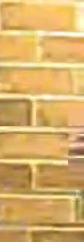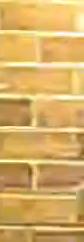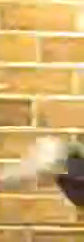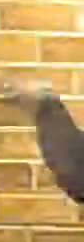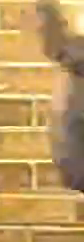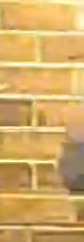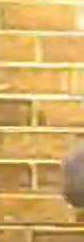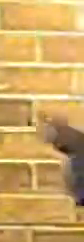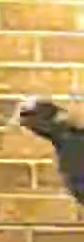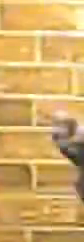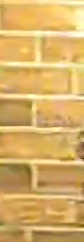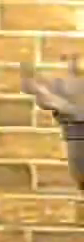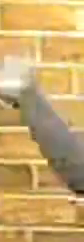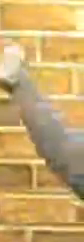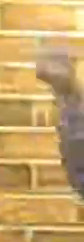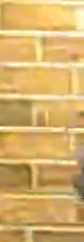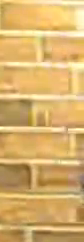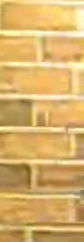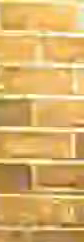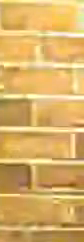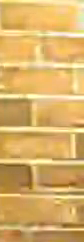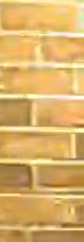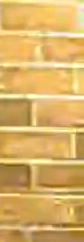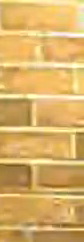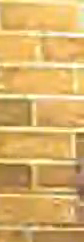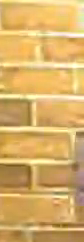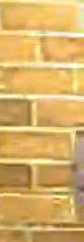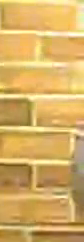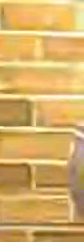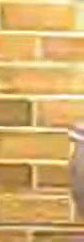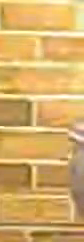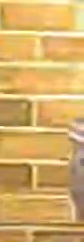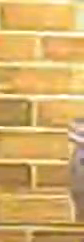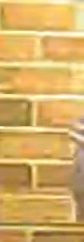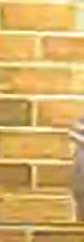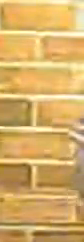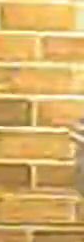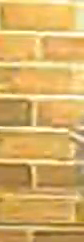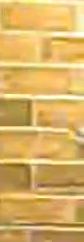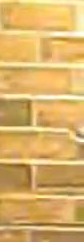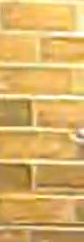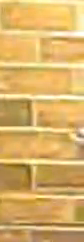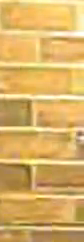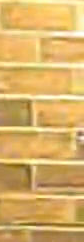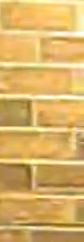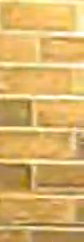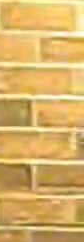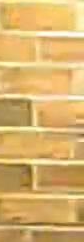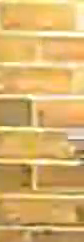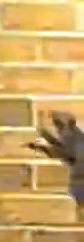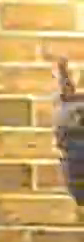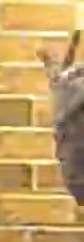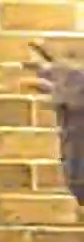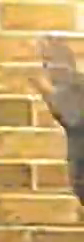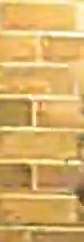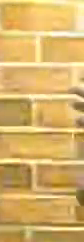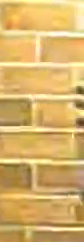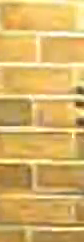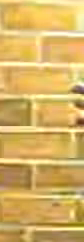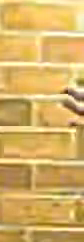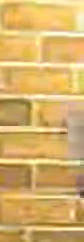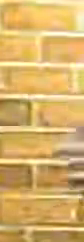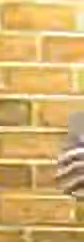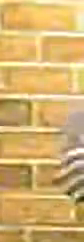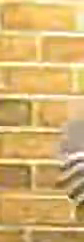to get first fighting responses resources to incidents within 10 minutes. Now, I use the